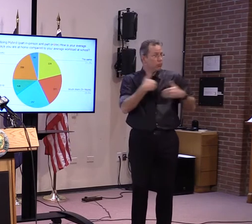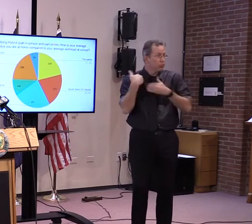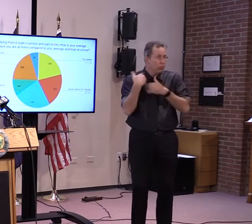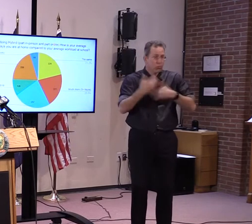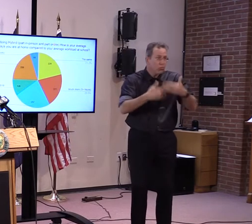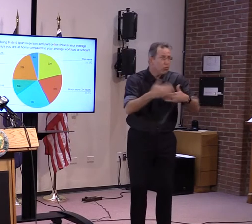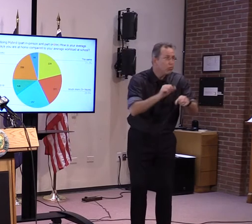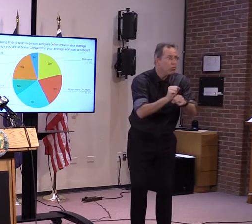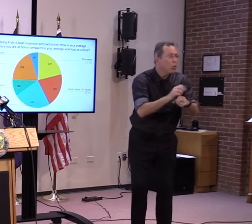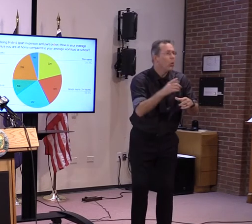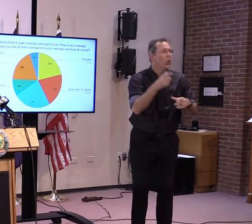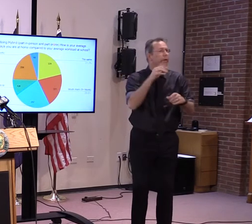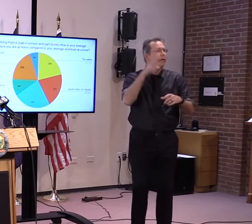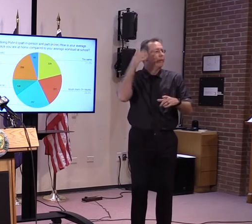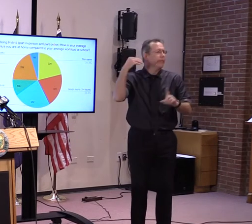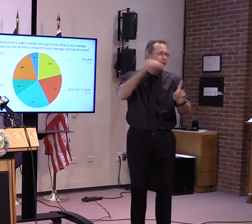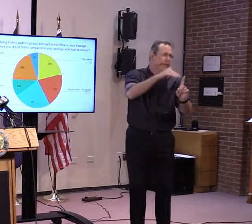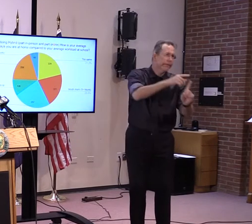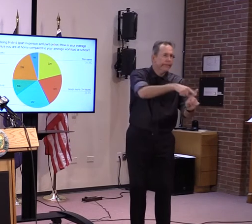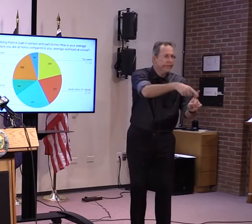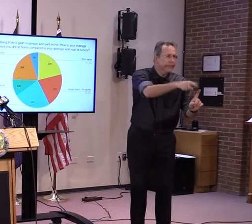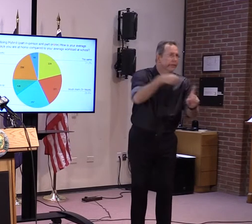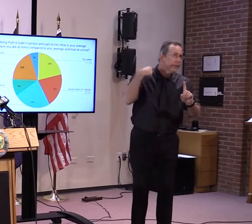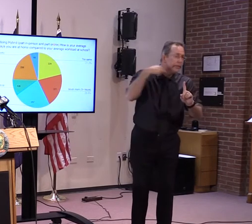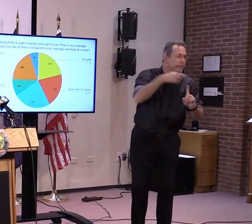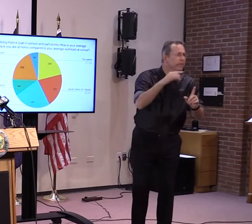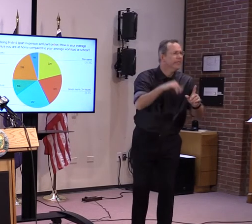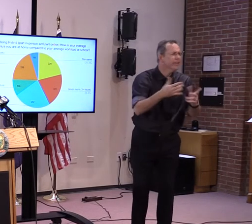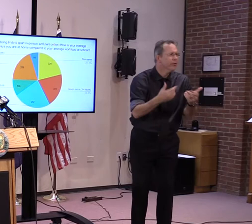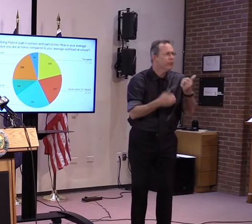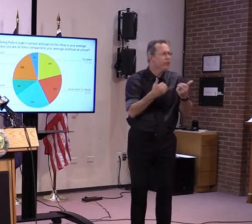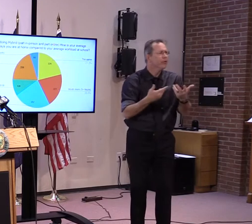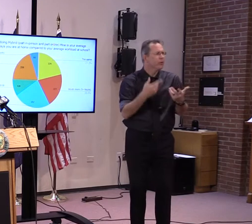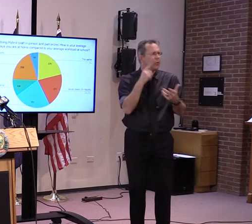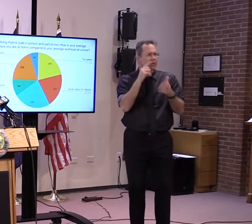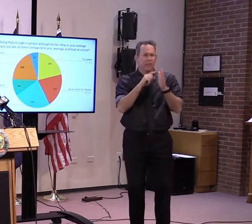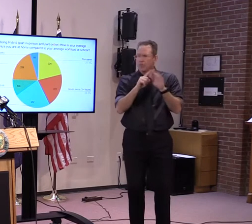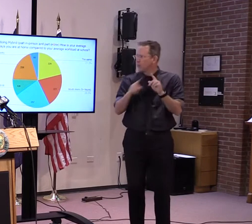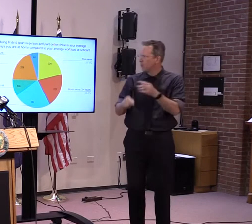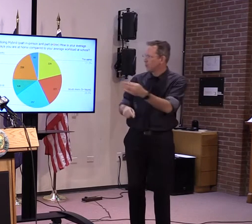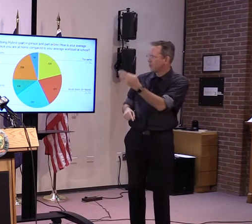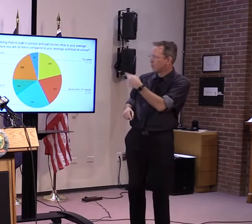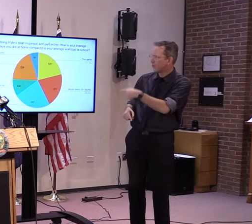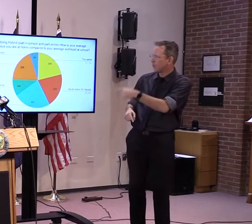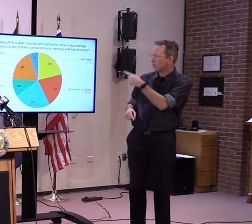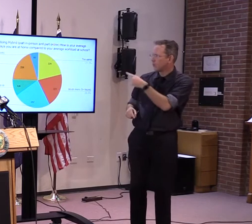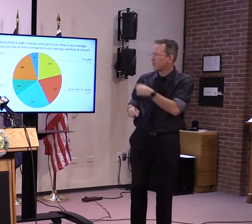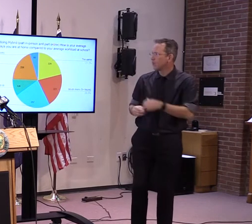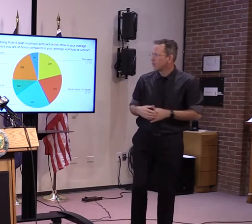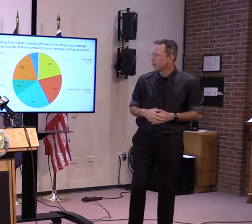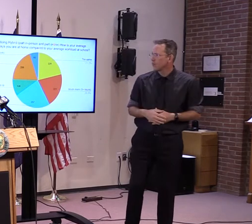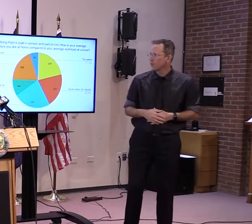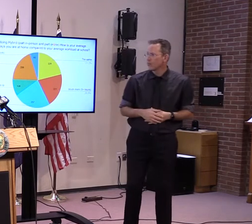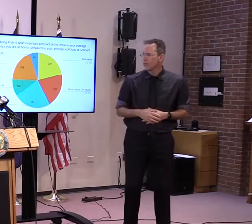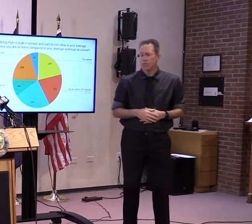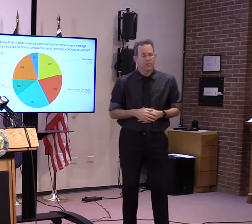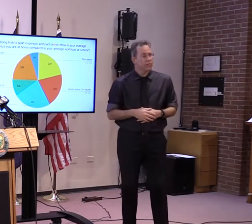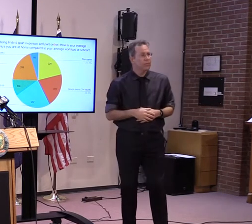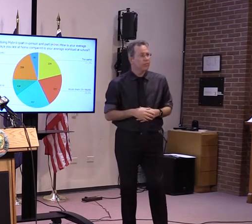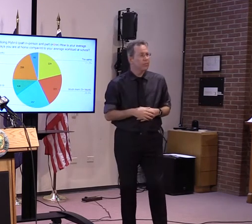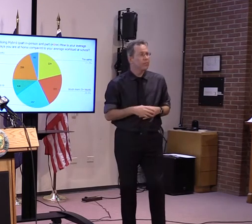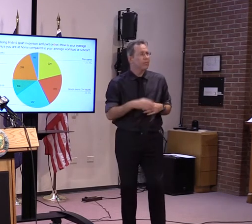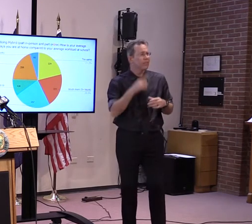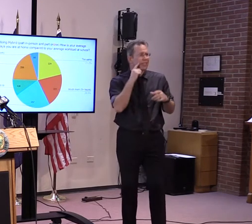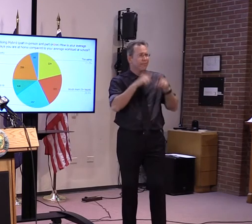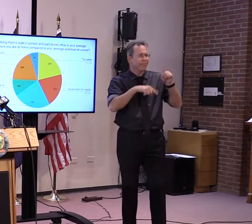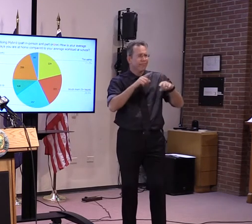workload was, and as you can see, it is all over the place, which is to be expected. There's different kids at different levels taking different level courses with